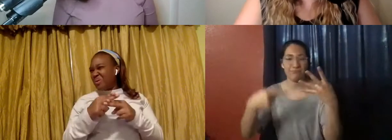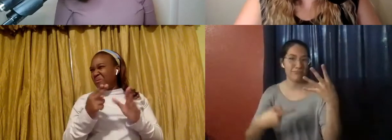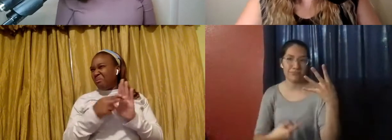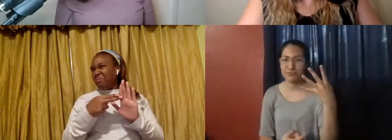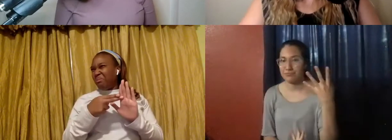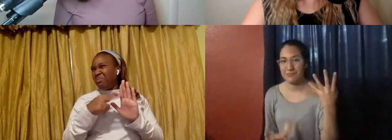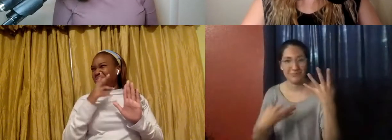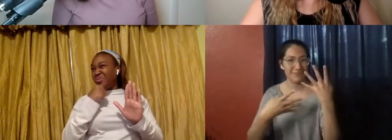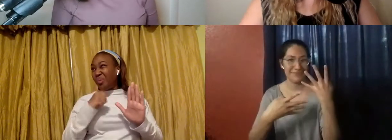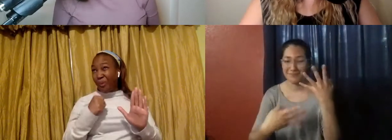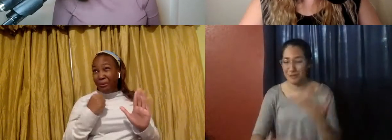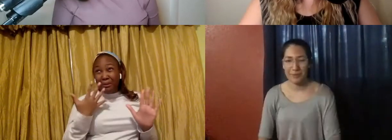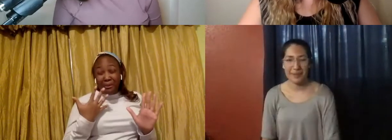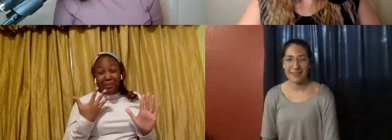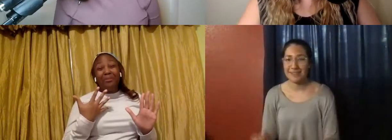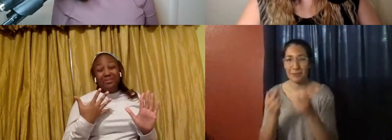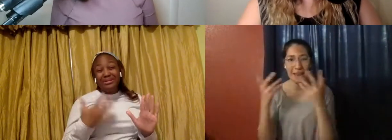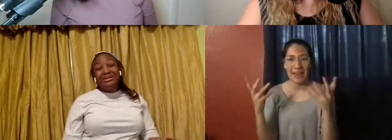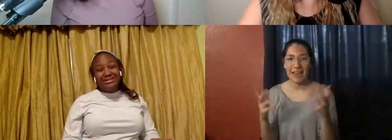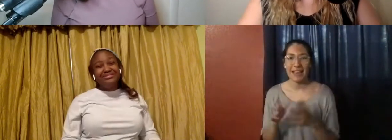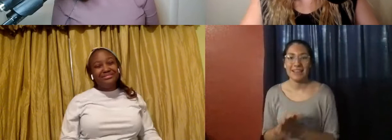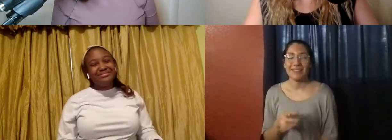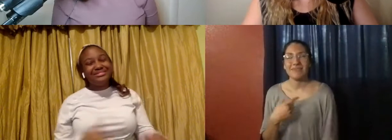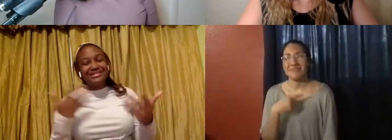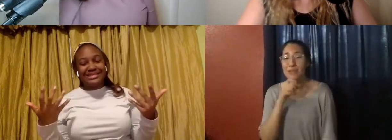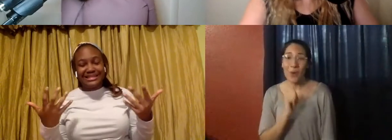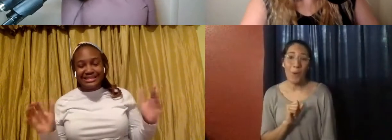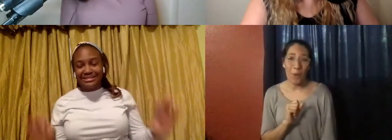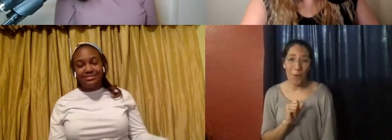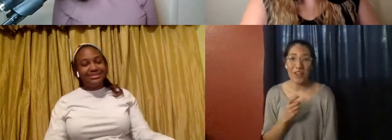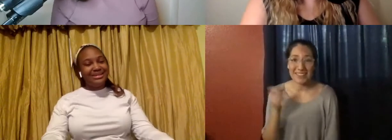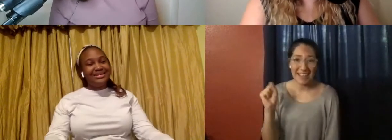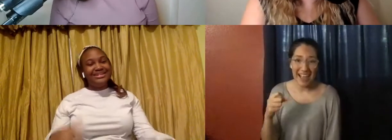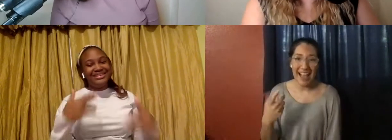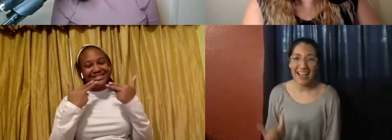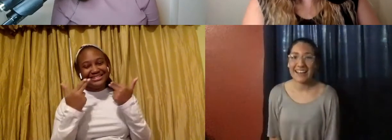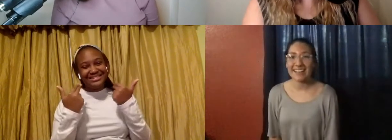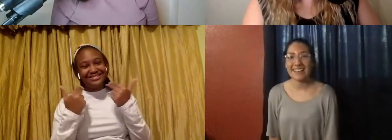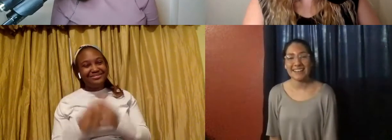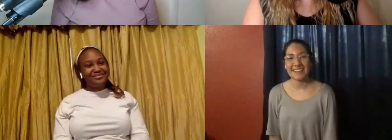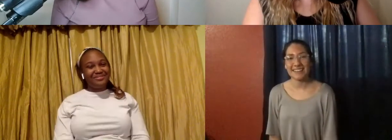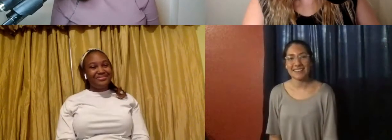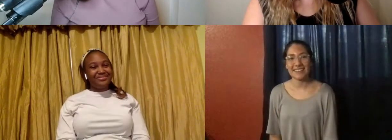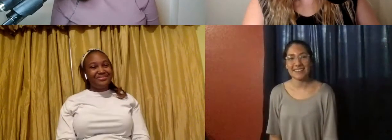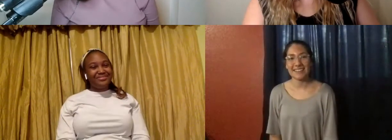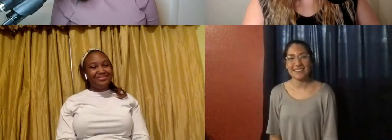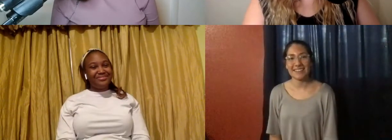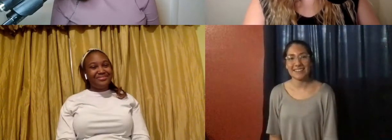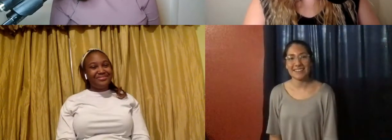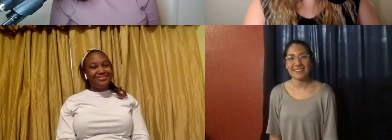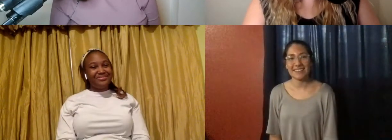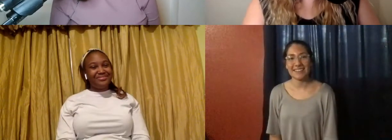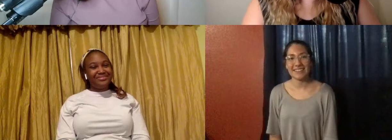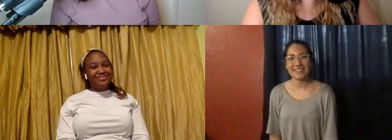Yeah. Yeah. I'm so old. Yeah. Ugh. So. Get to that on another topic. Right.